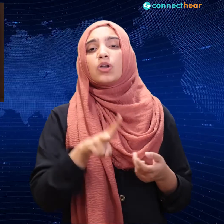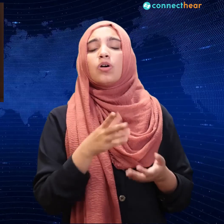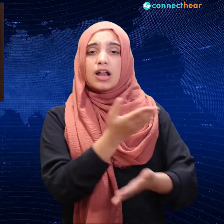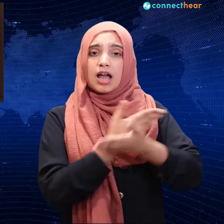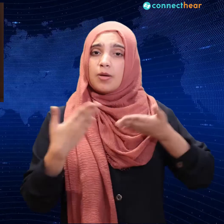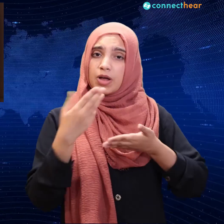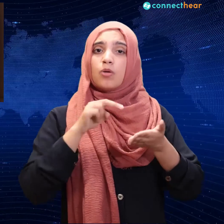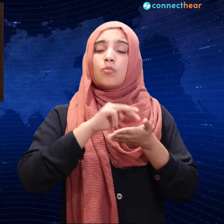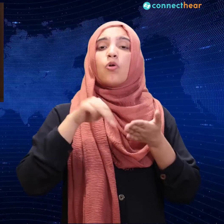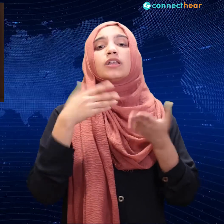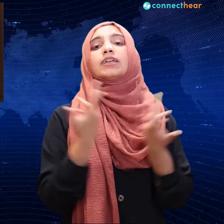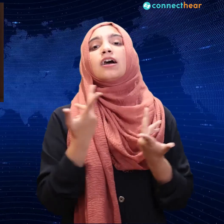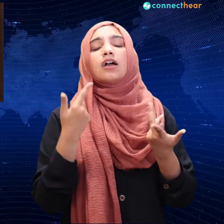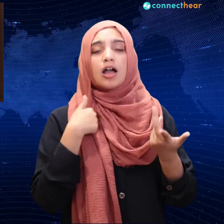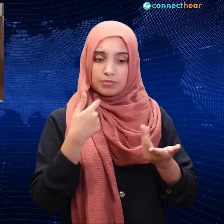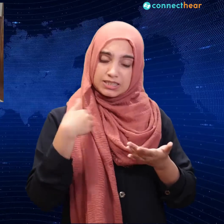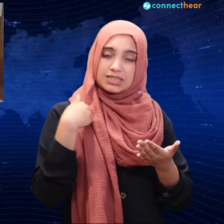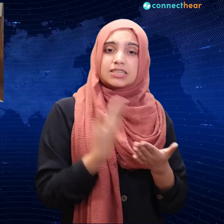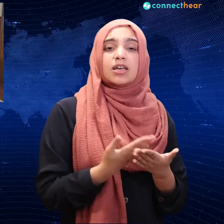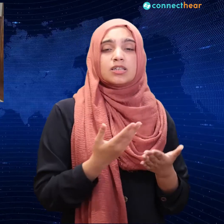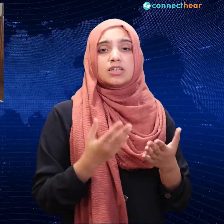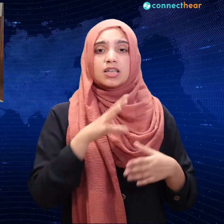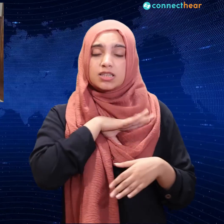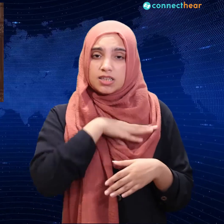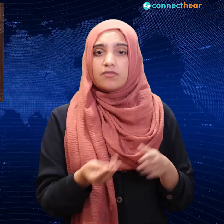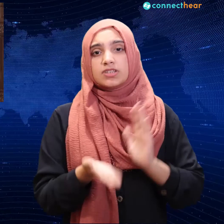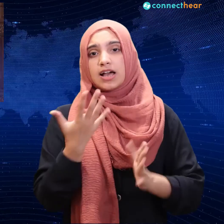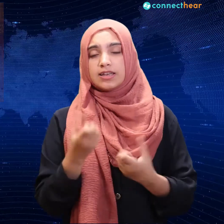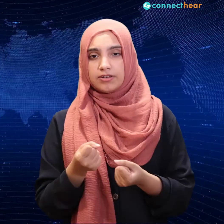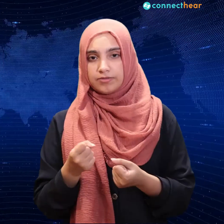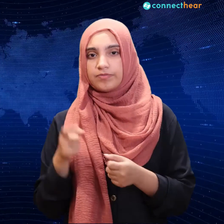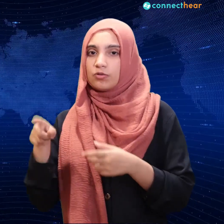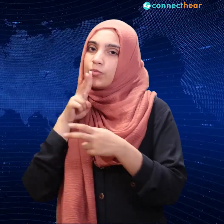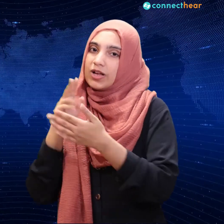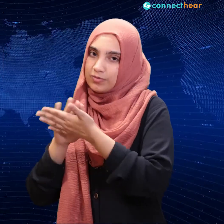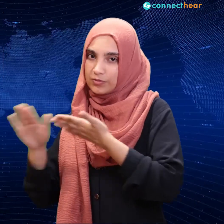are the country that is going to suffer the most. With that, we'll leave it there. Thank you.